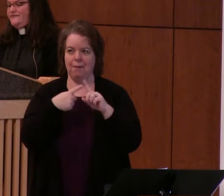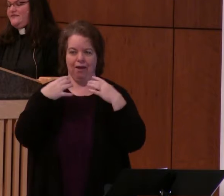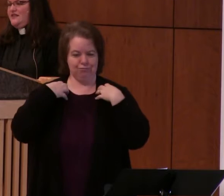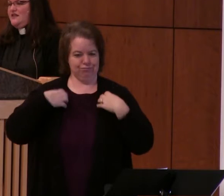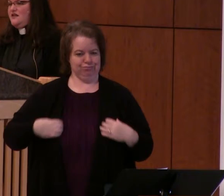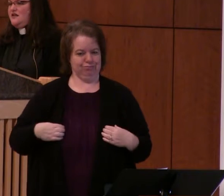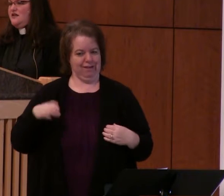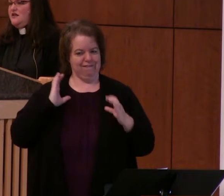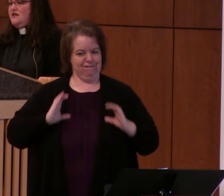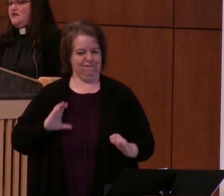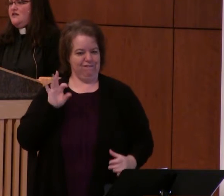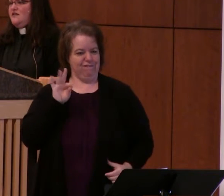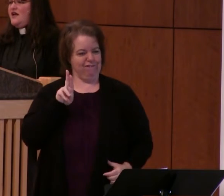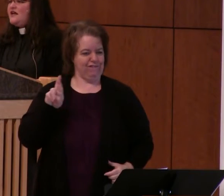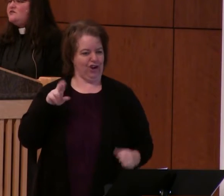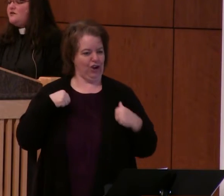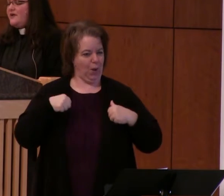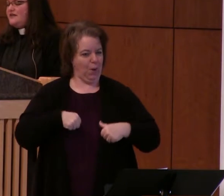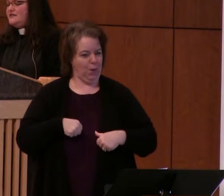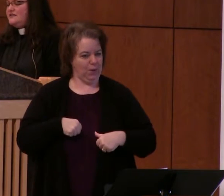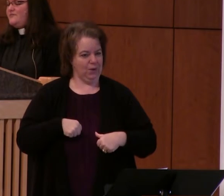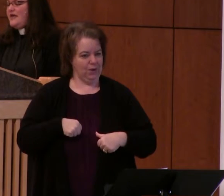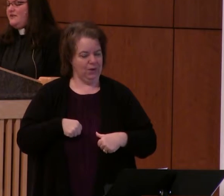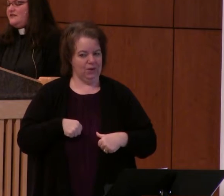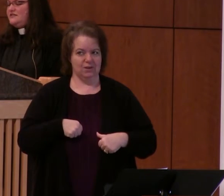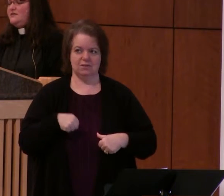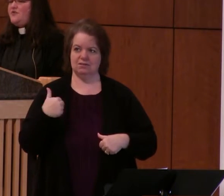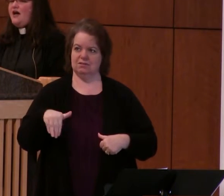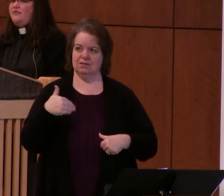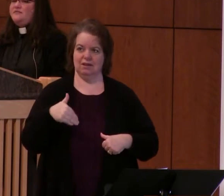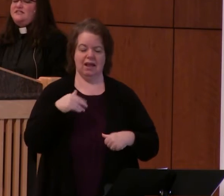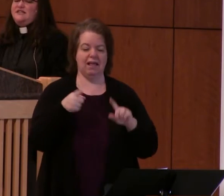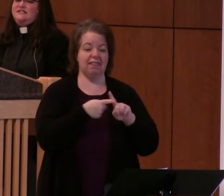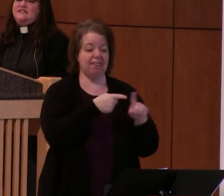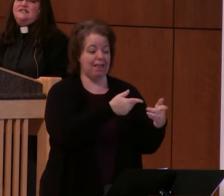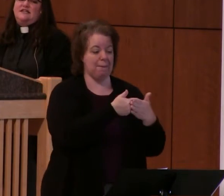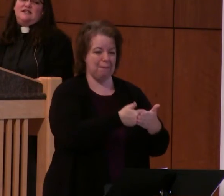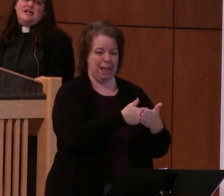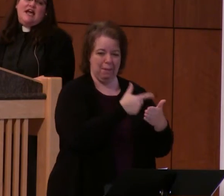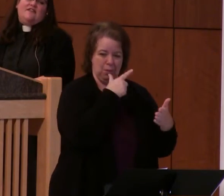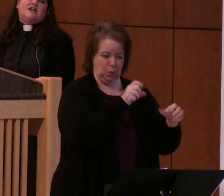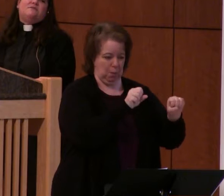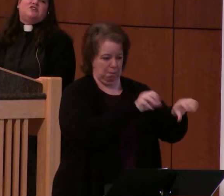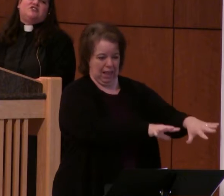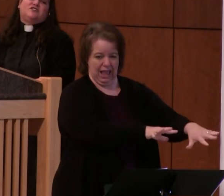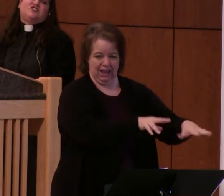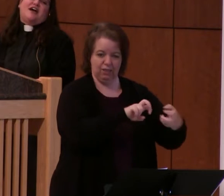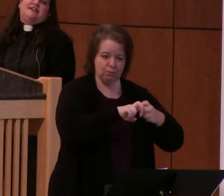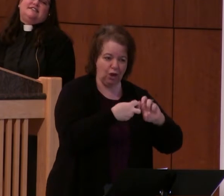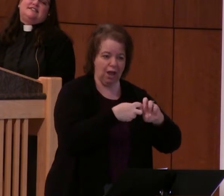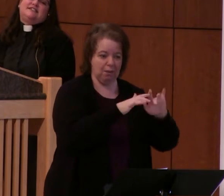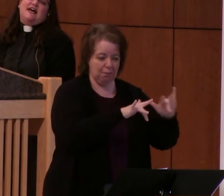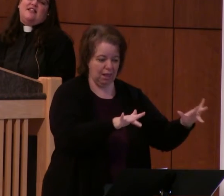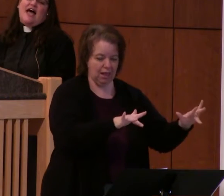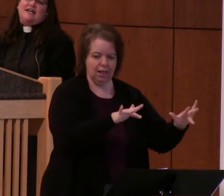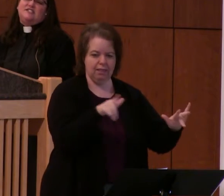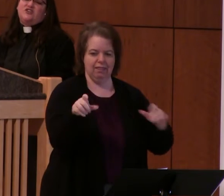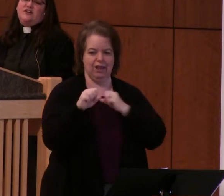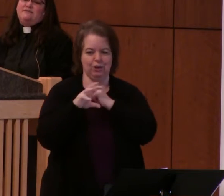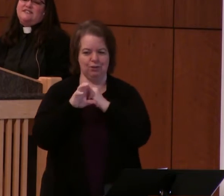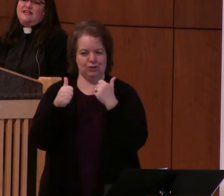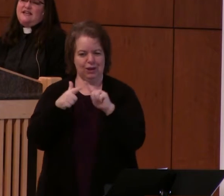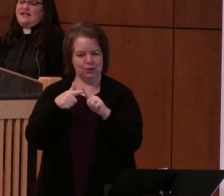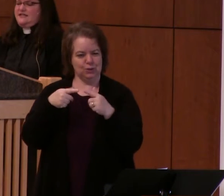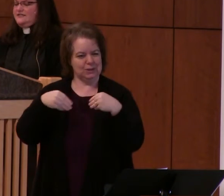coats. They got to abandoned babies and the problems that existed, and the commercials tried to sell